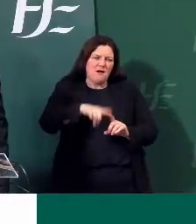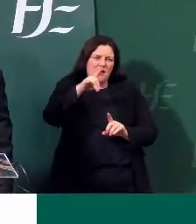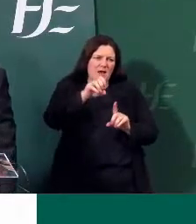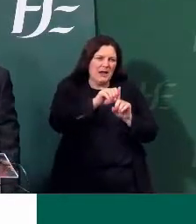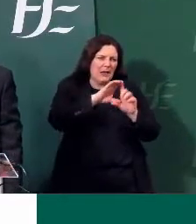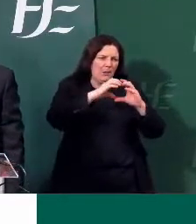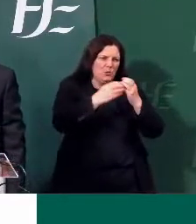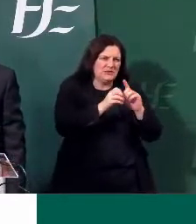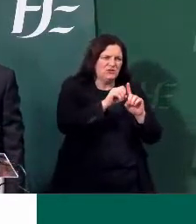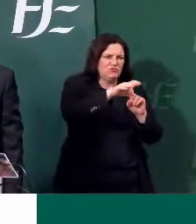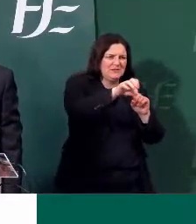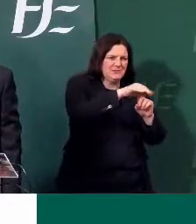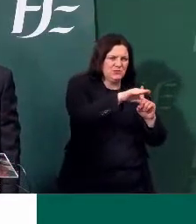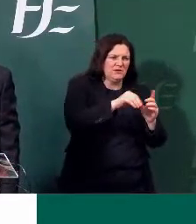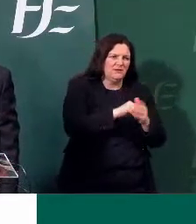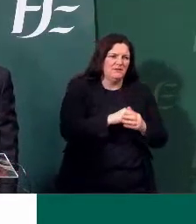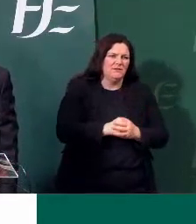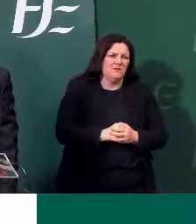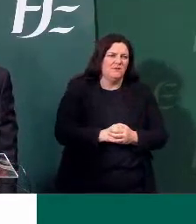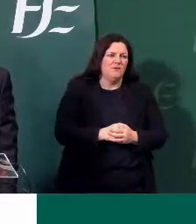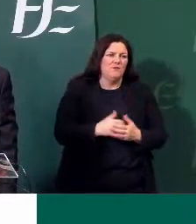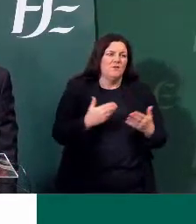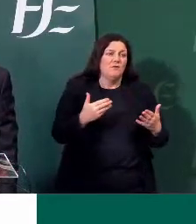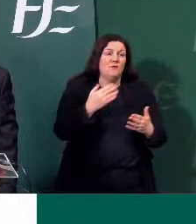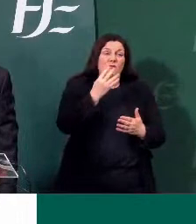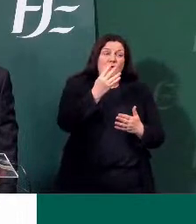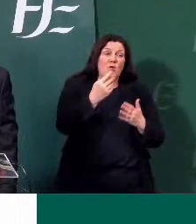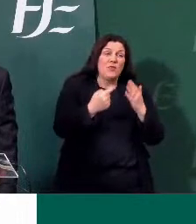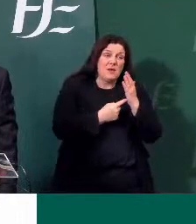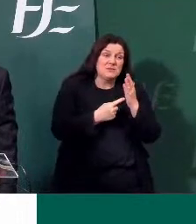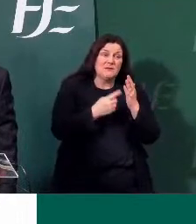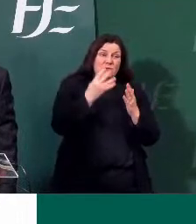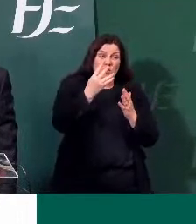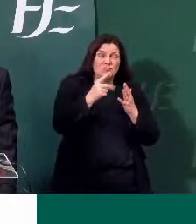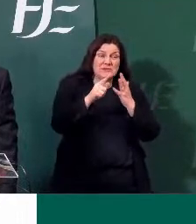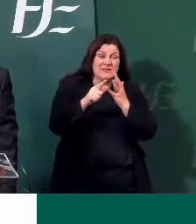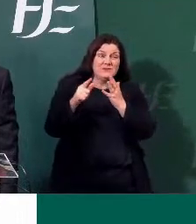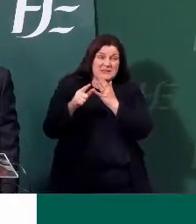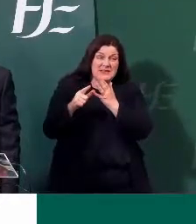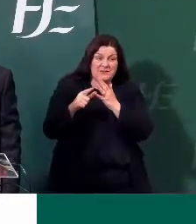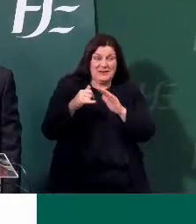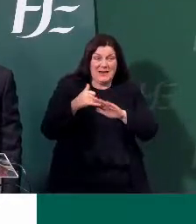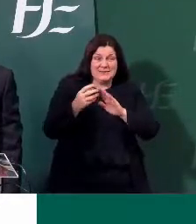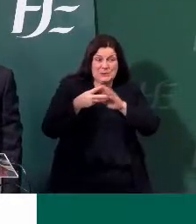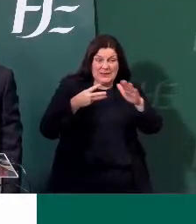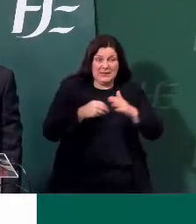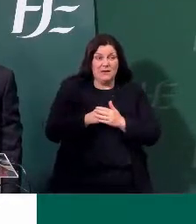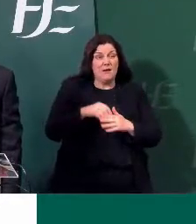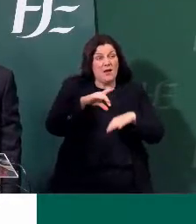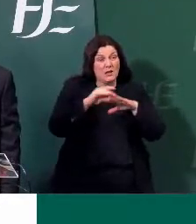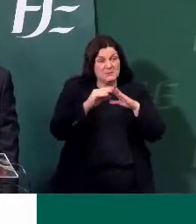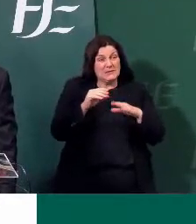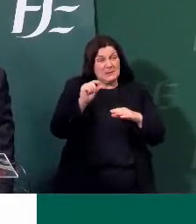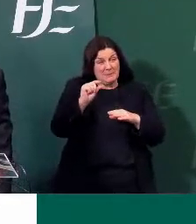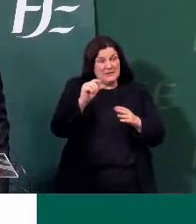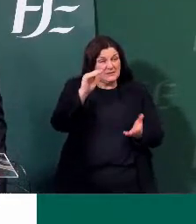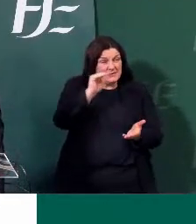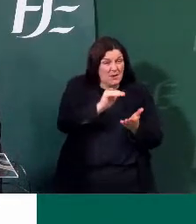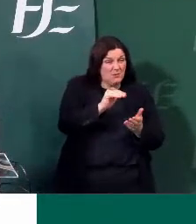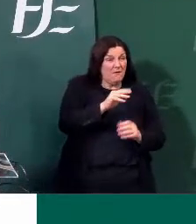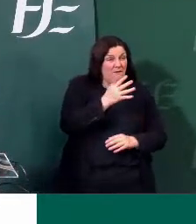transmission, 4,477. Hospital admissions have dropped a little, 547.